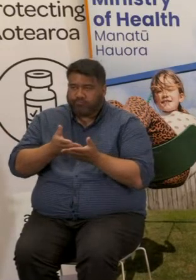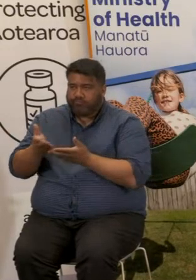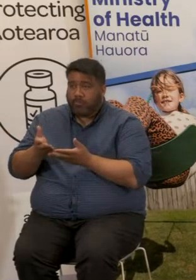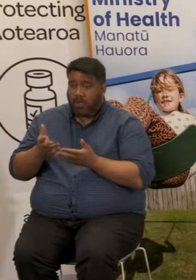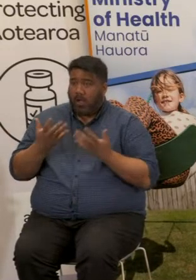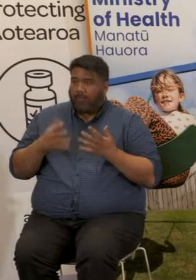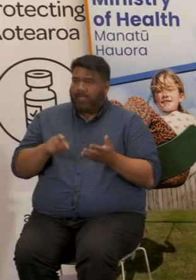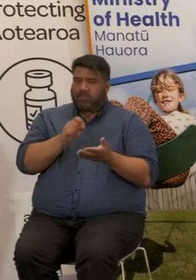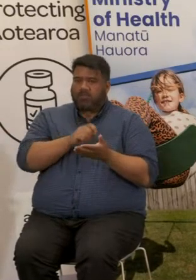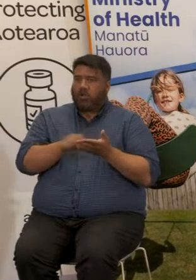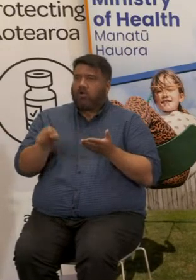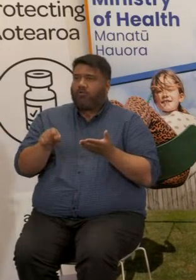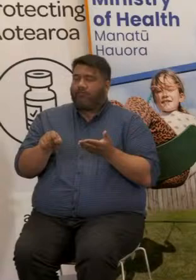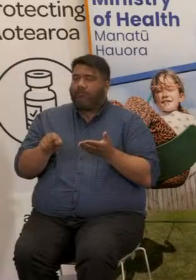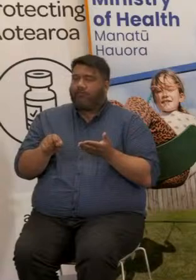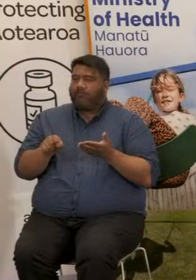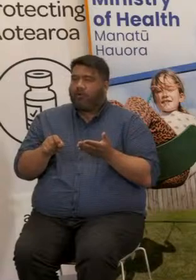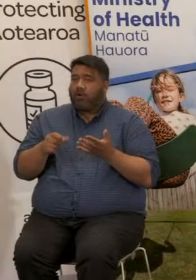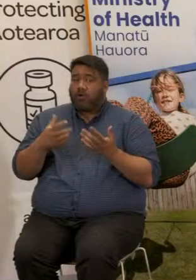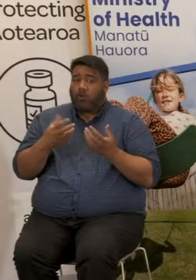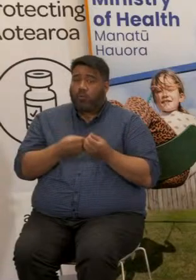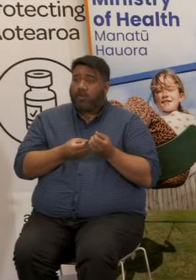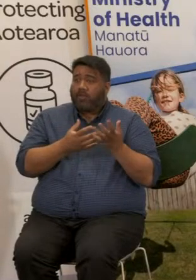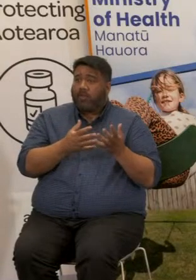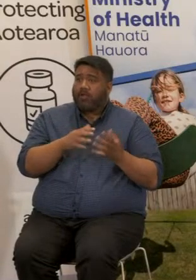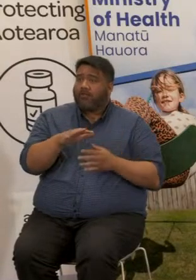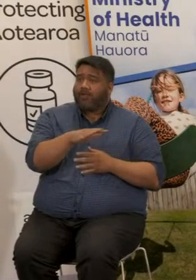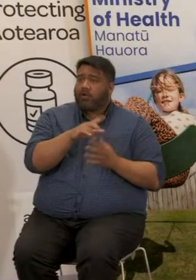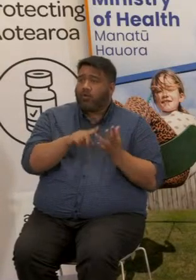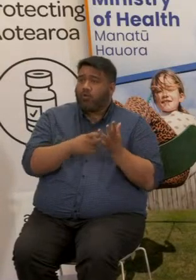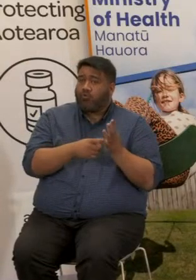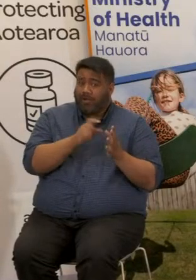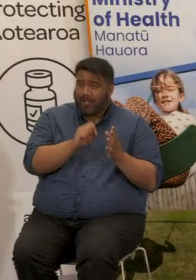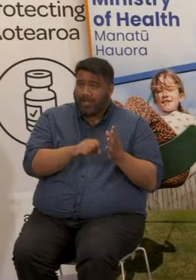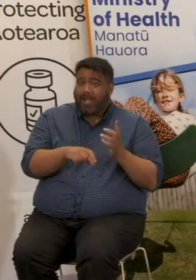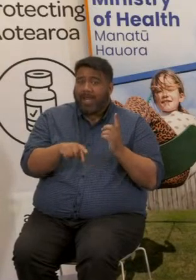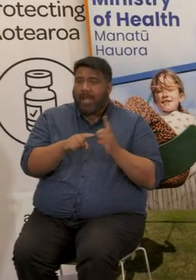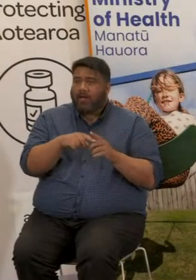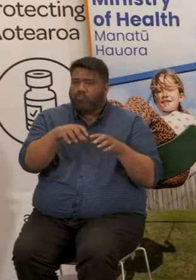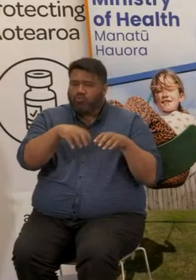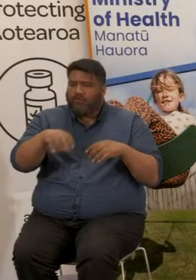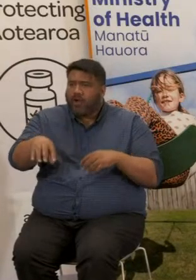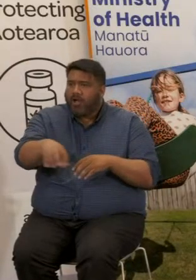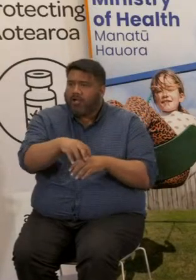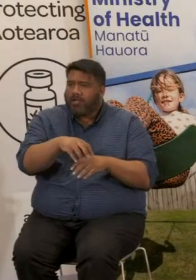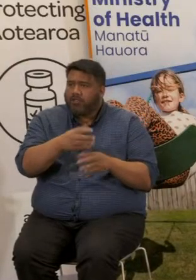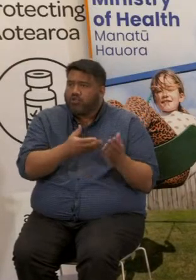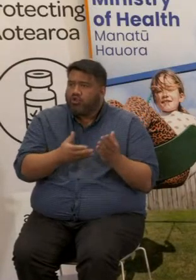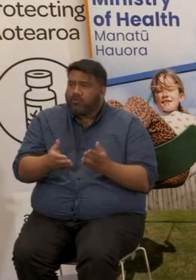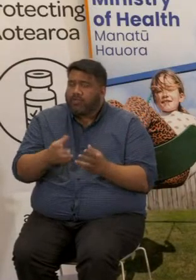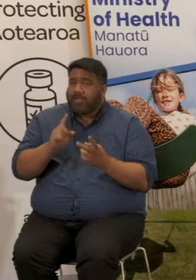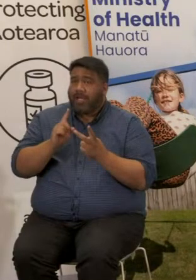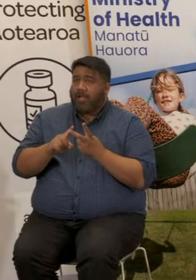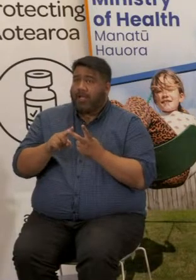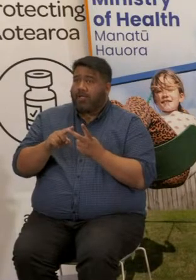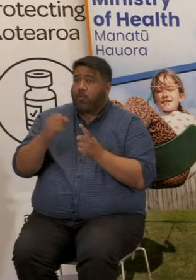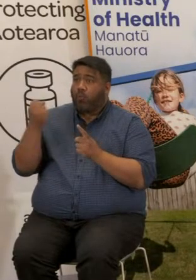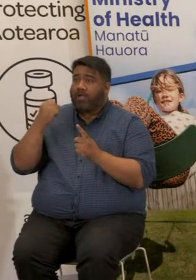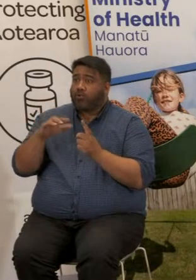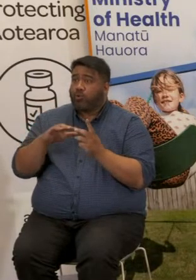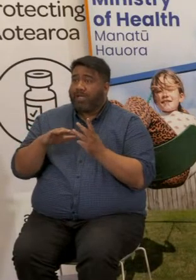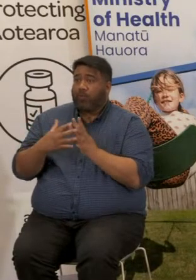not just with the Whānau Ora Collective Agency, but also with their providers directly on the ground and with iwi in Waikato. We're